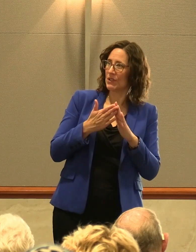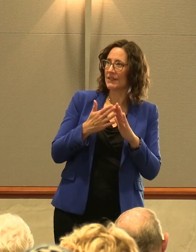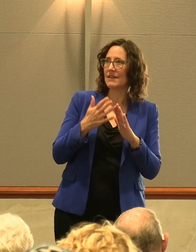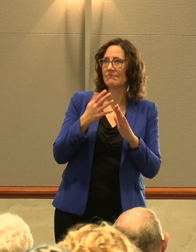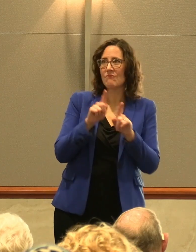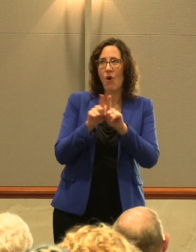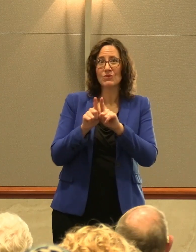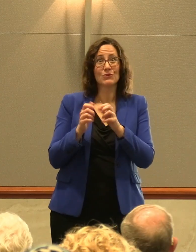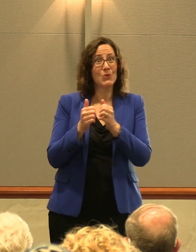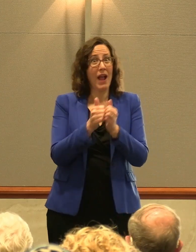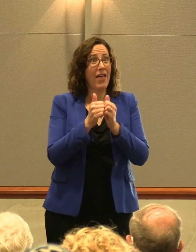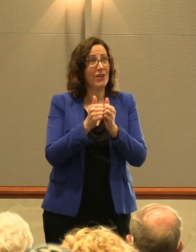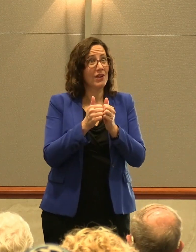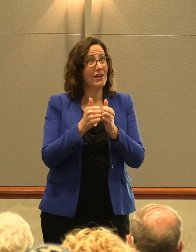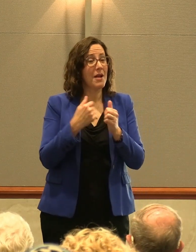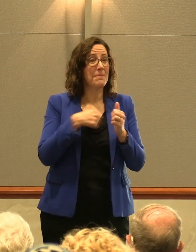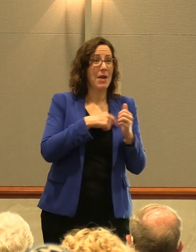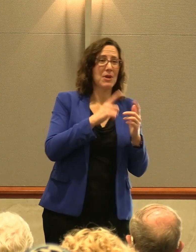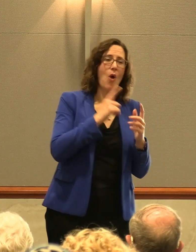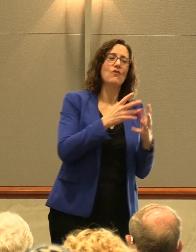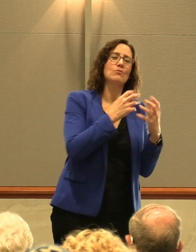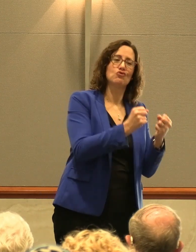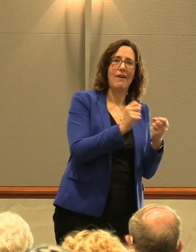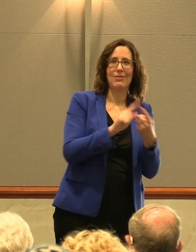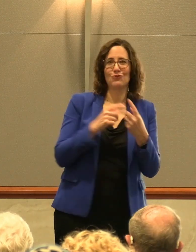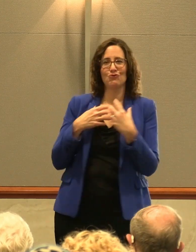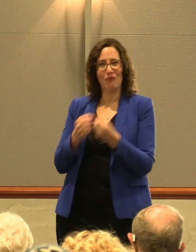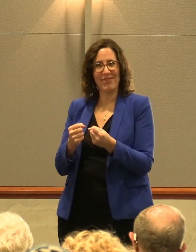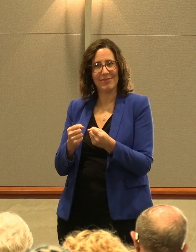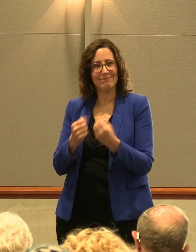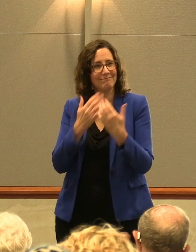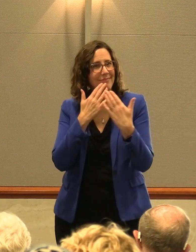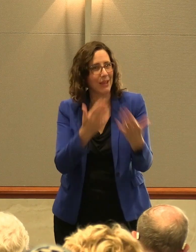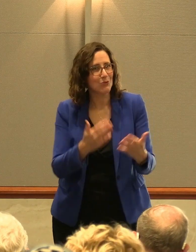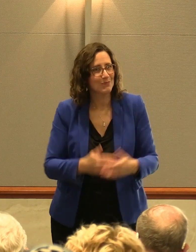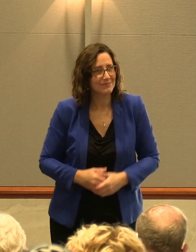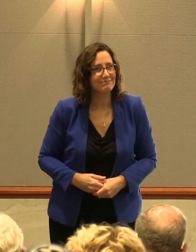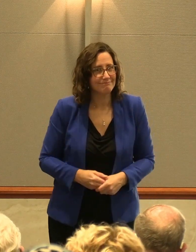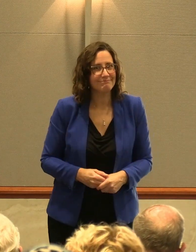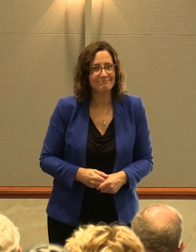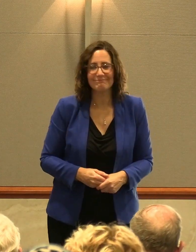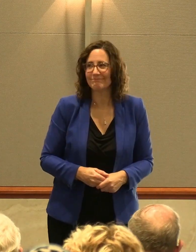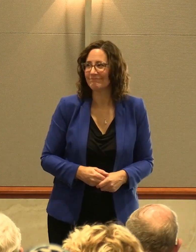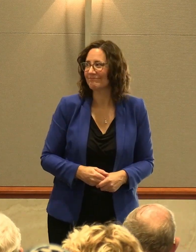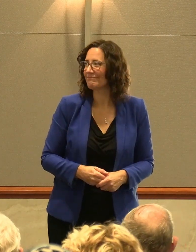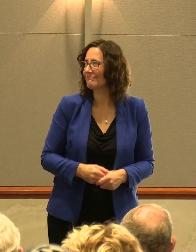and together may we go from strength to strength. Thank you.